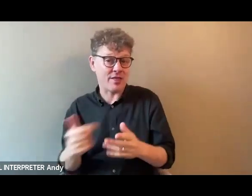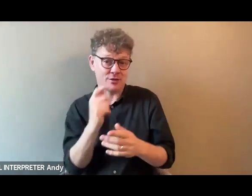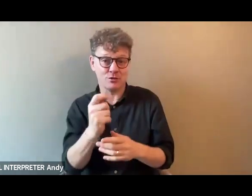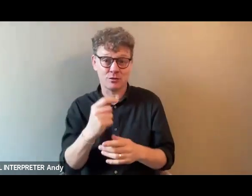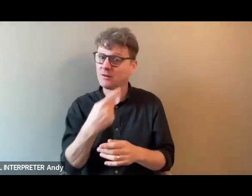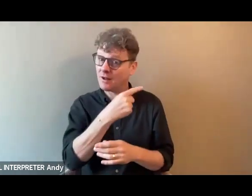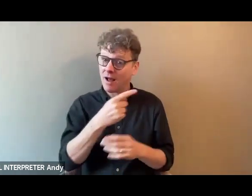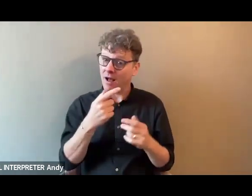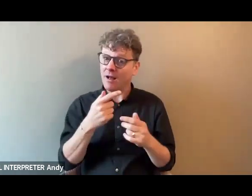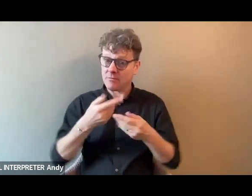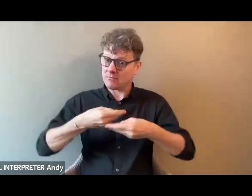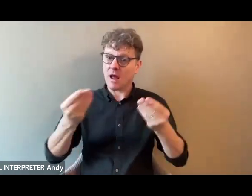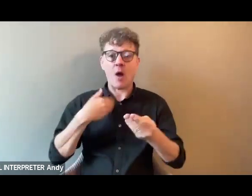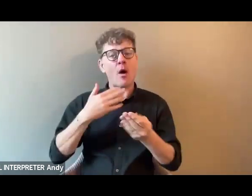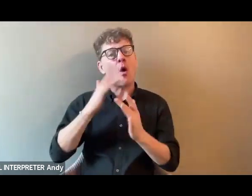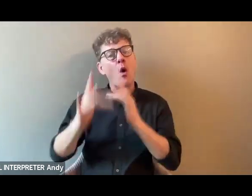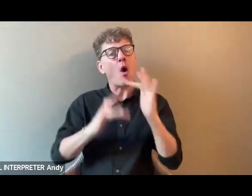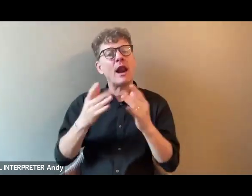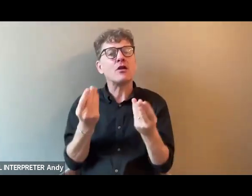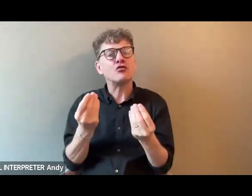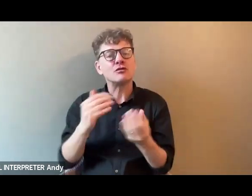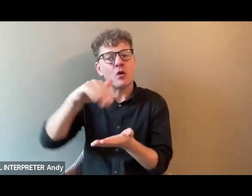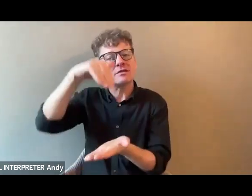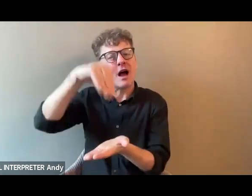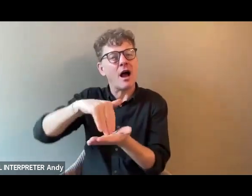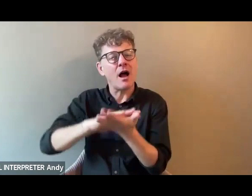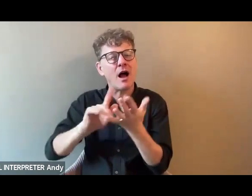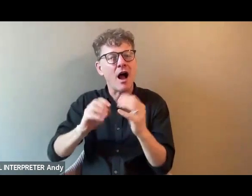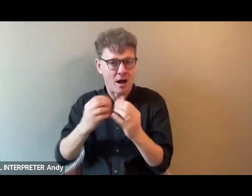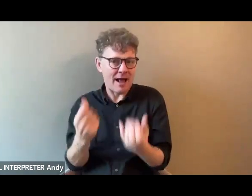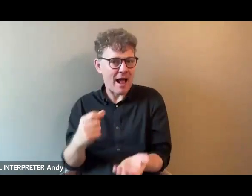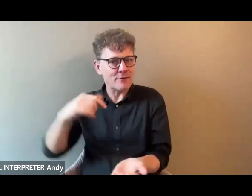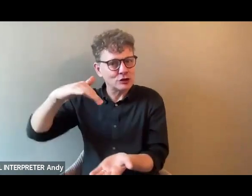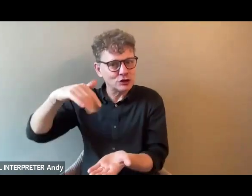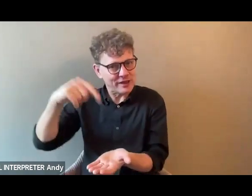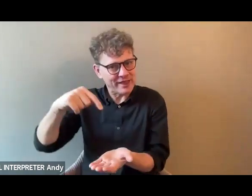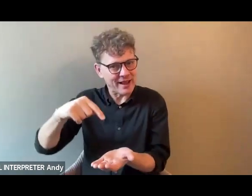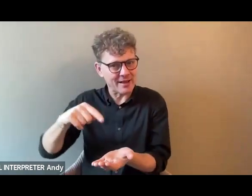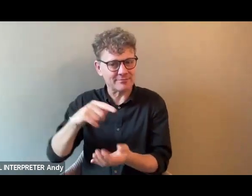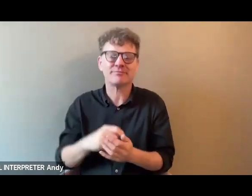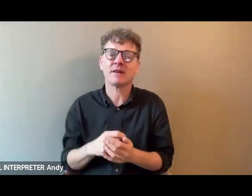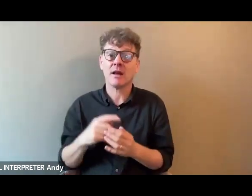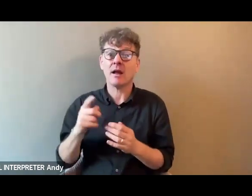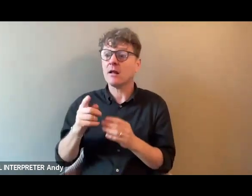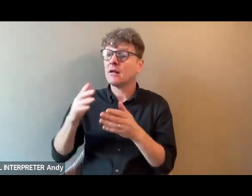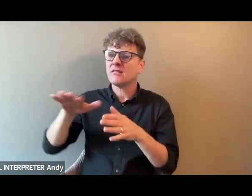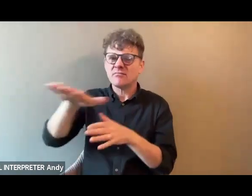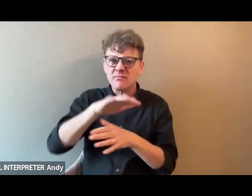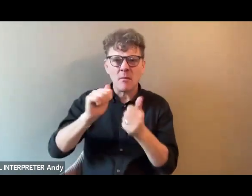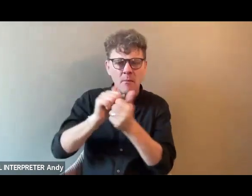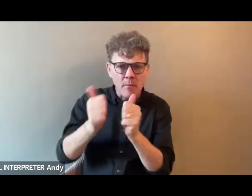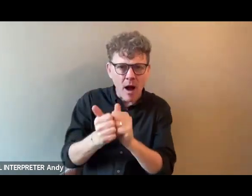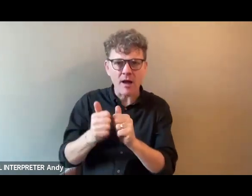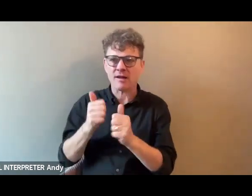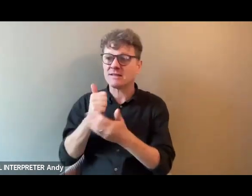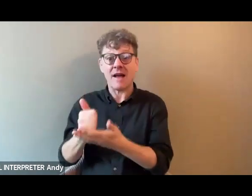now in our online resource hub. We've collaborated with sector partners and an advisory group